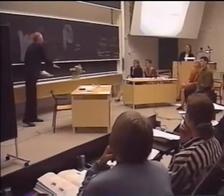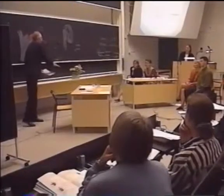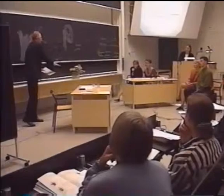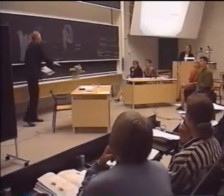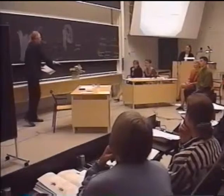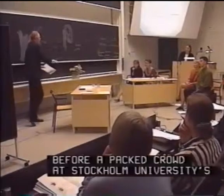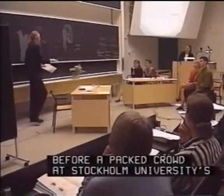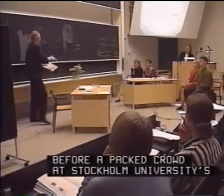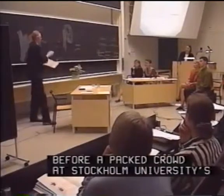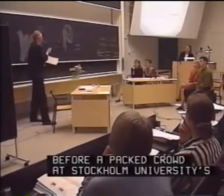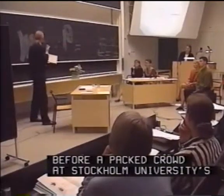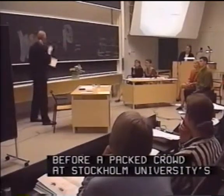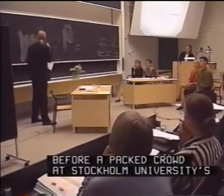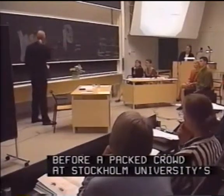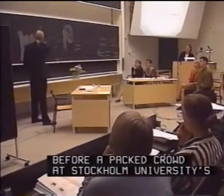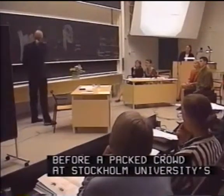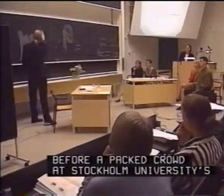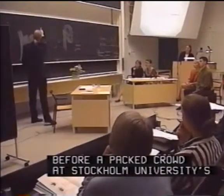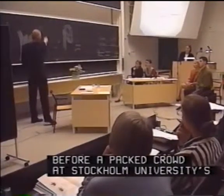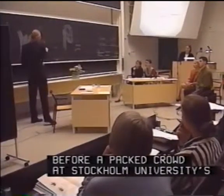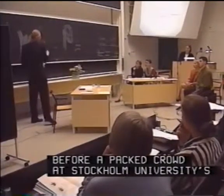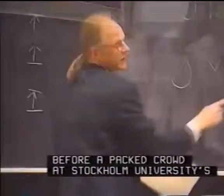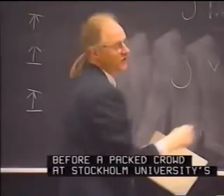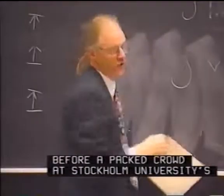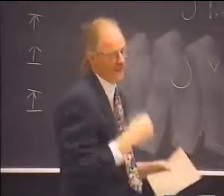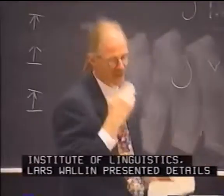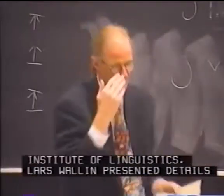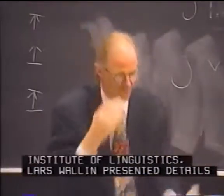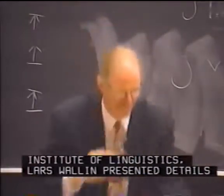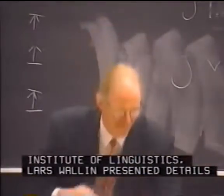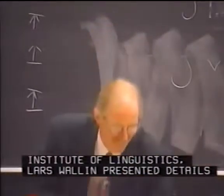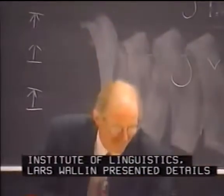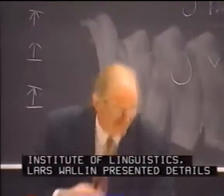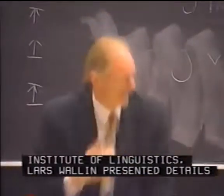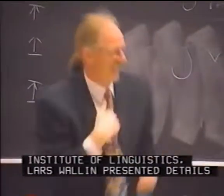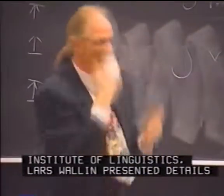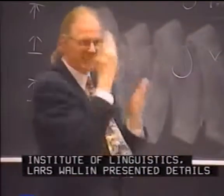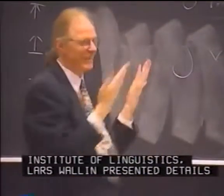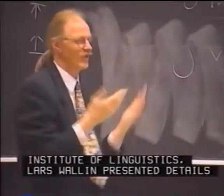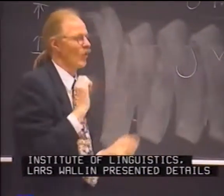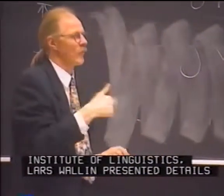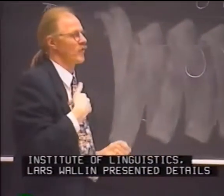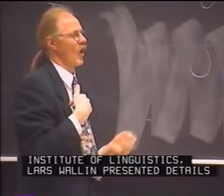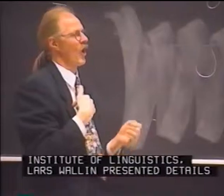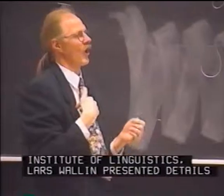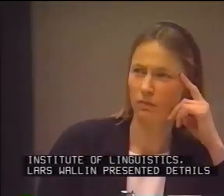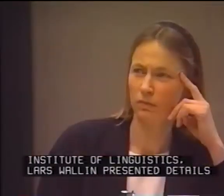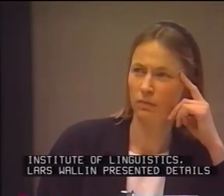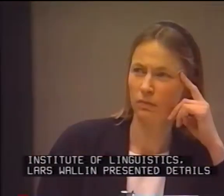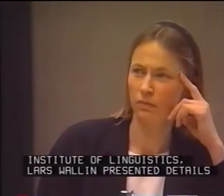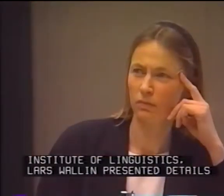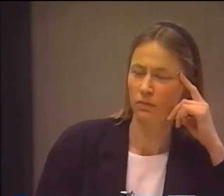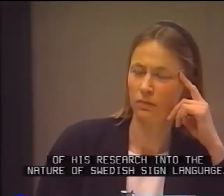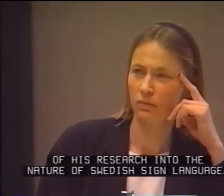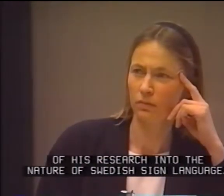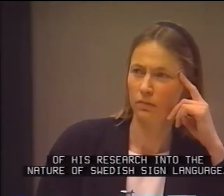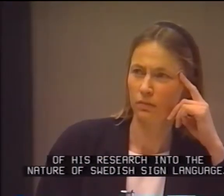Before a packed crowd at Stockholm University's Institute of Linguistics, Lars Wallen presented details of his research